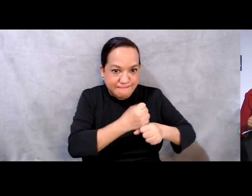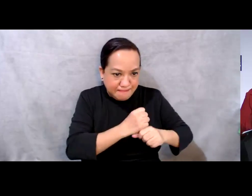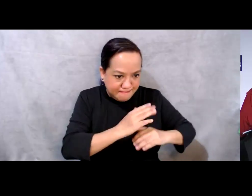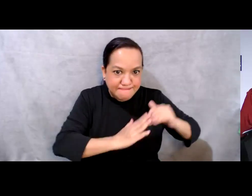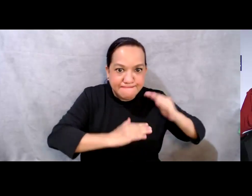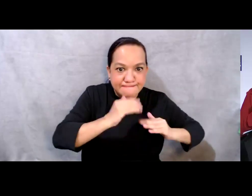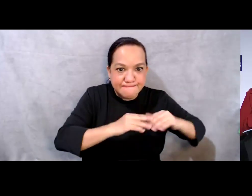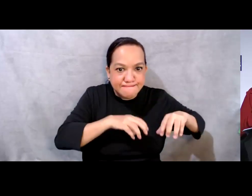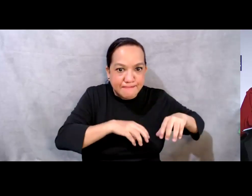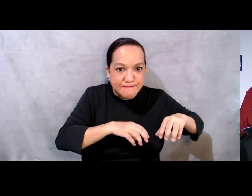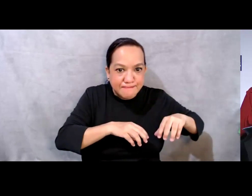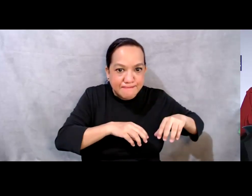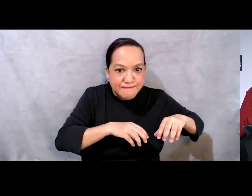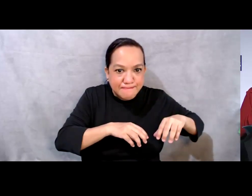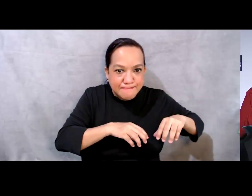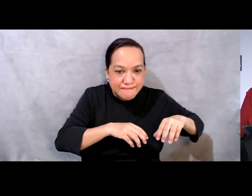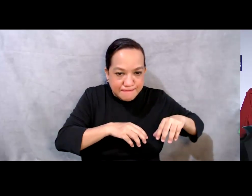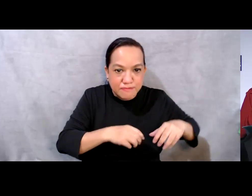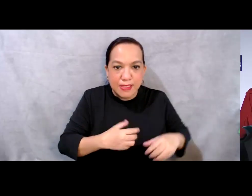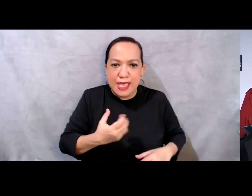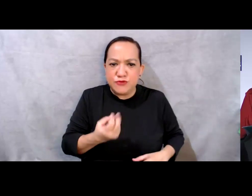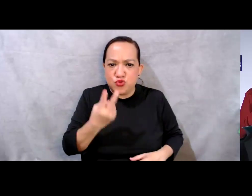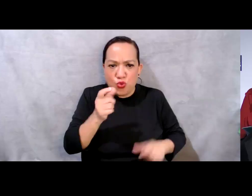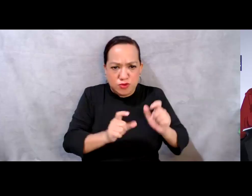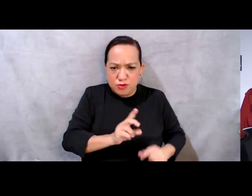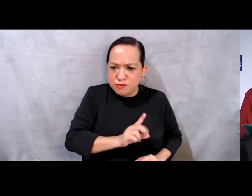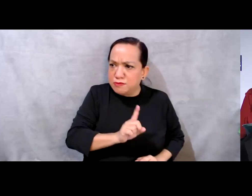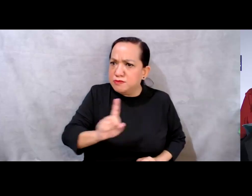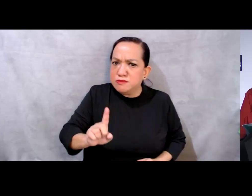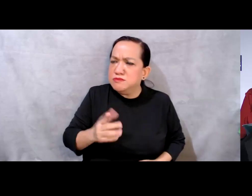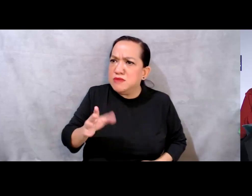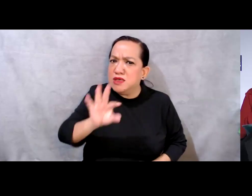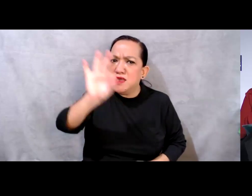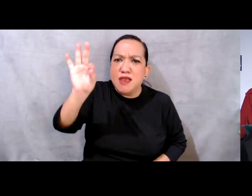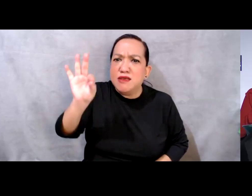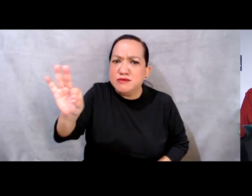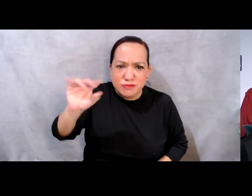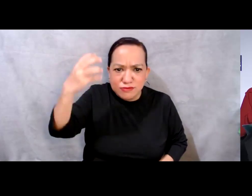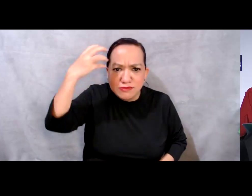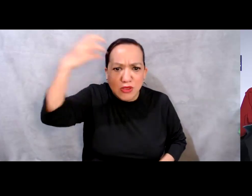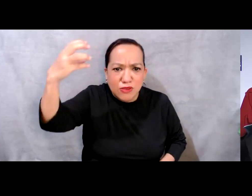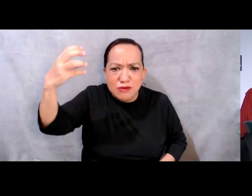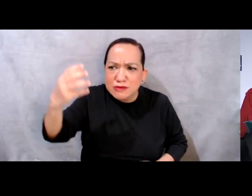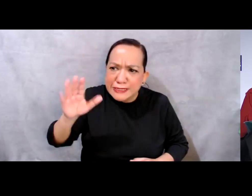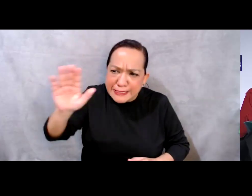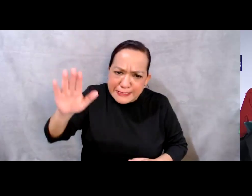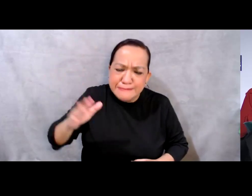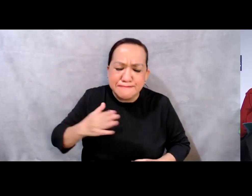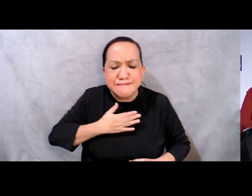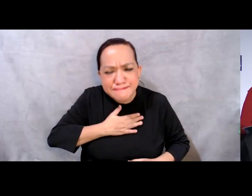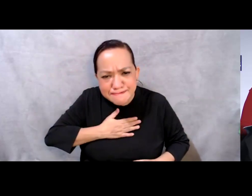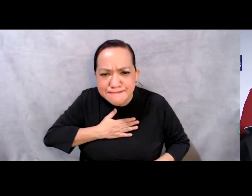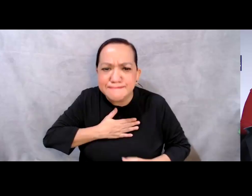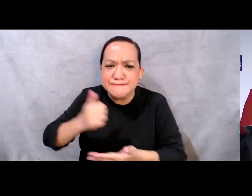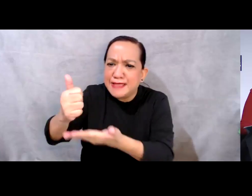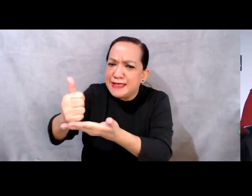to ask the councillor what can be done about this. They were confused. They thought he is the only person to offer them some